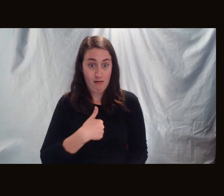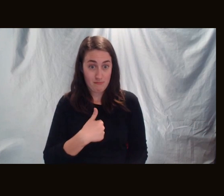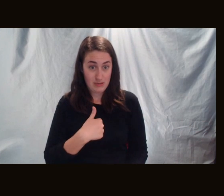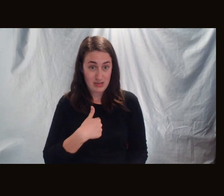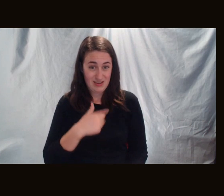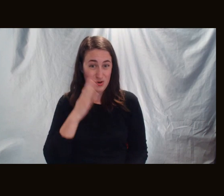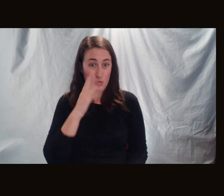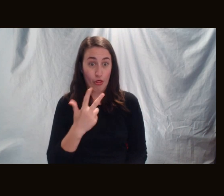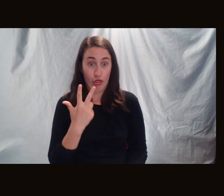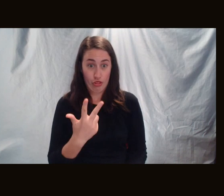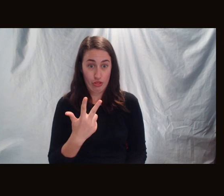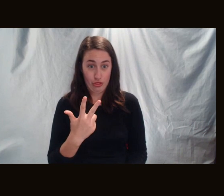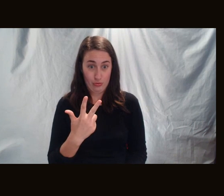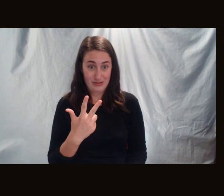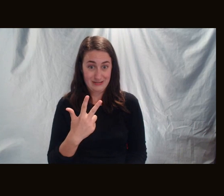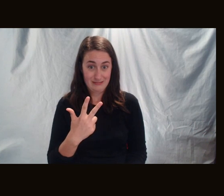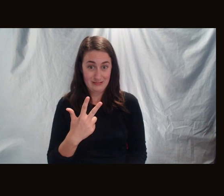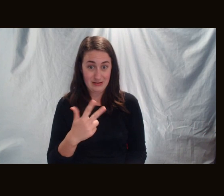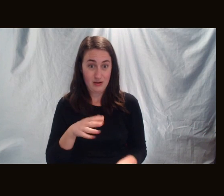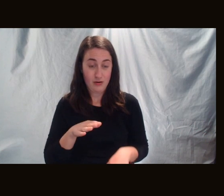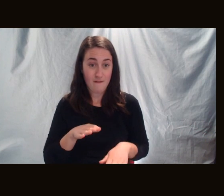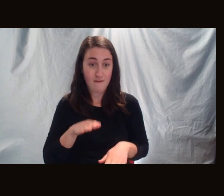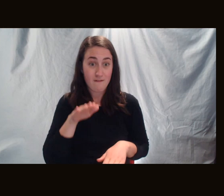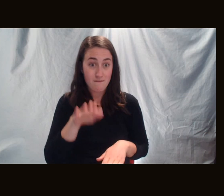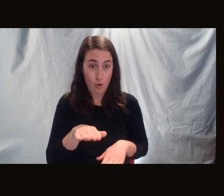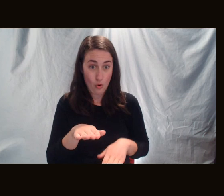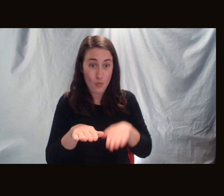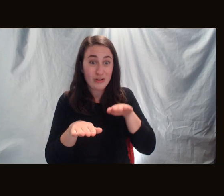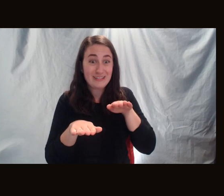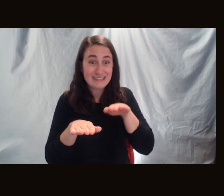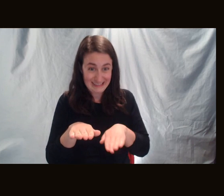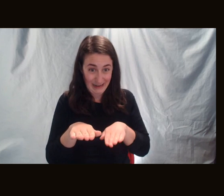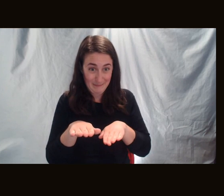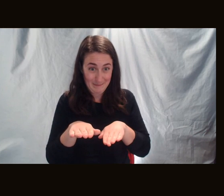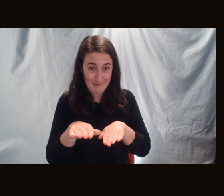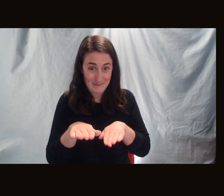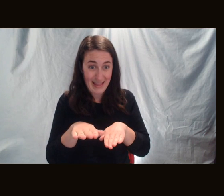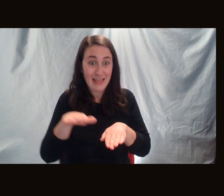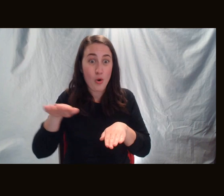3 steps, one forward, another one in place, and another one to